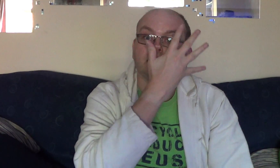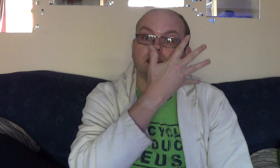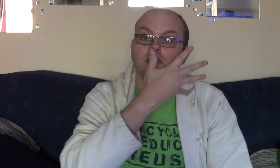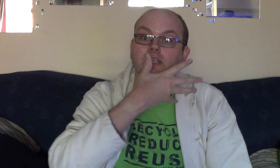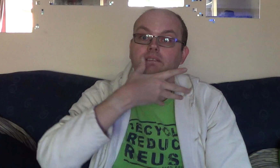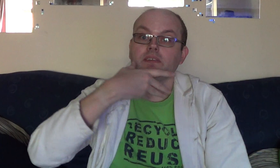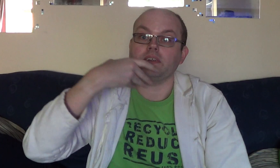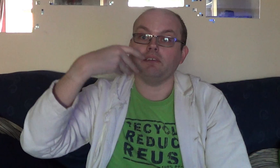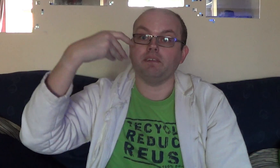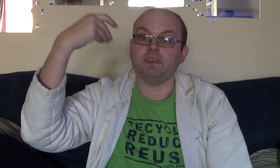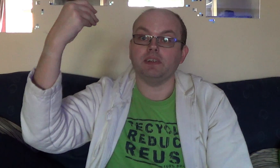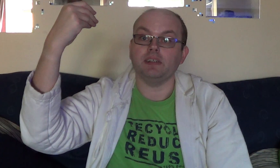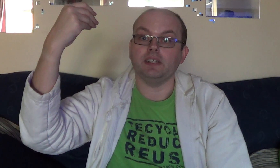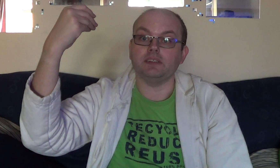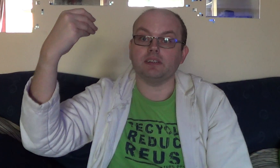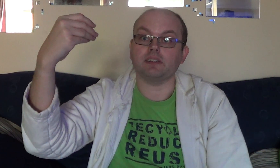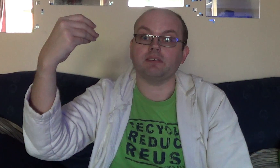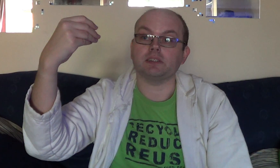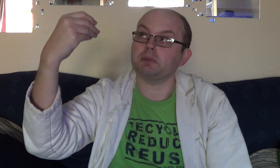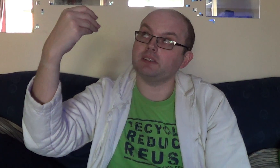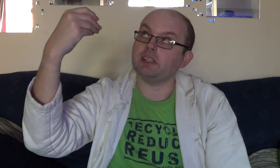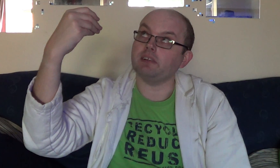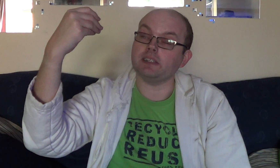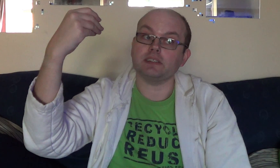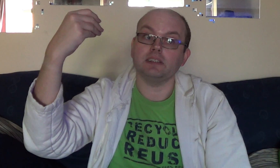That hand shape going up into like a grasped hand shape like that.